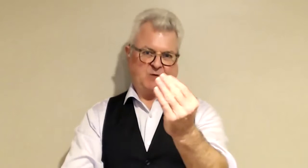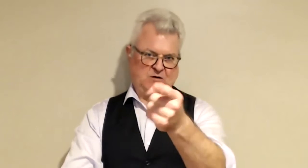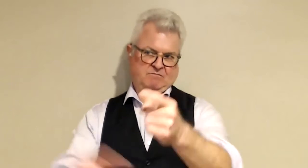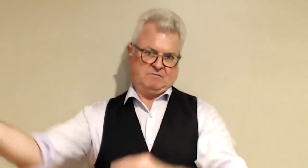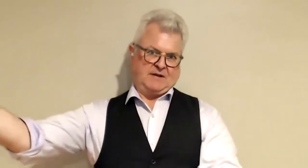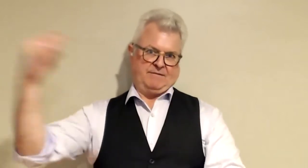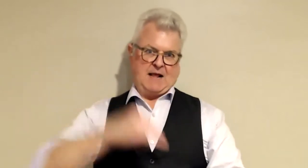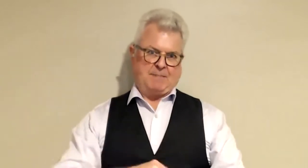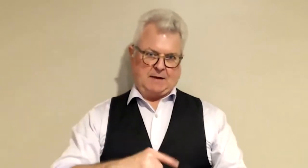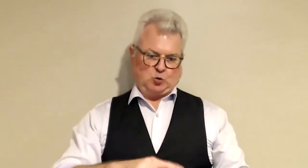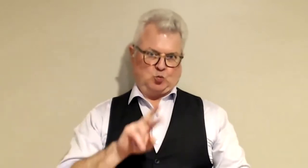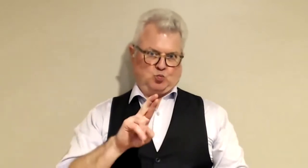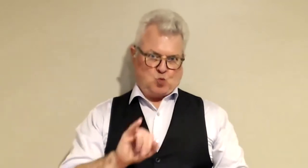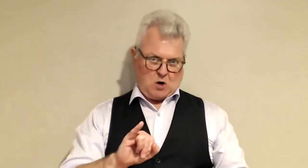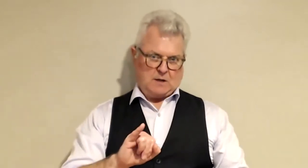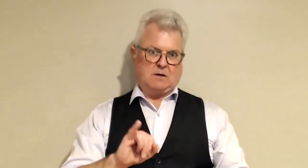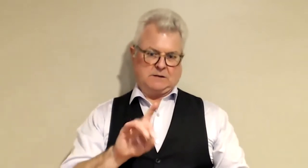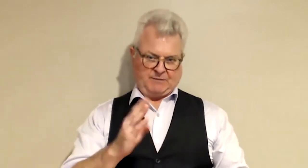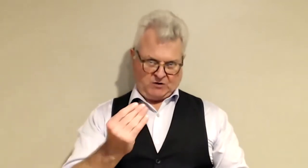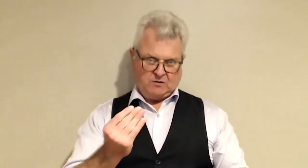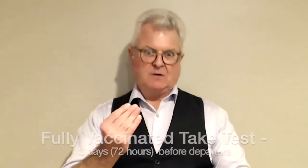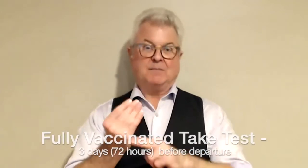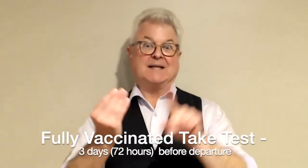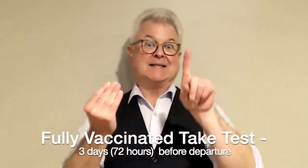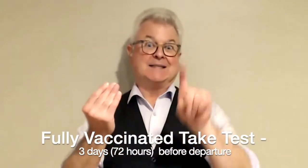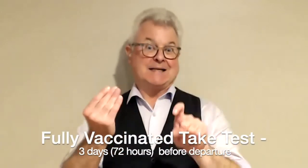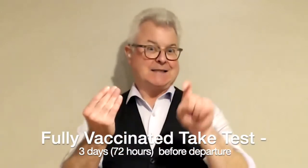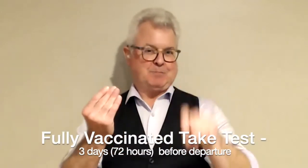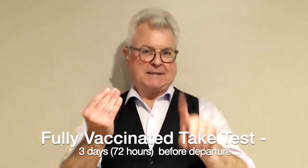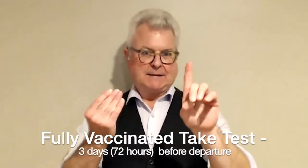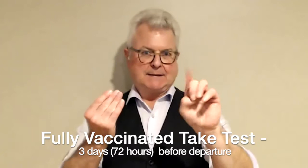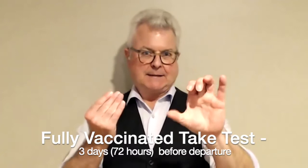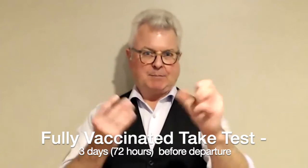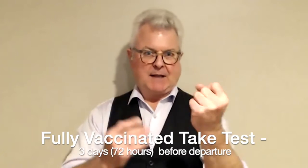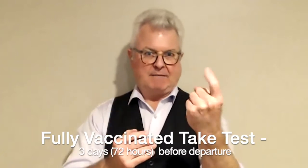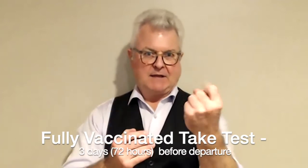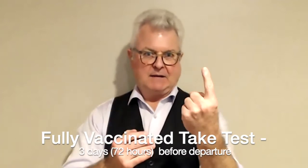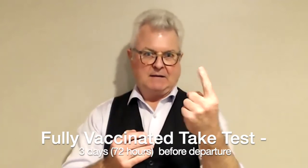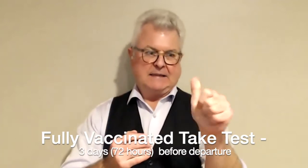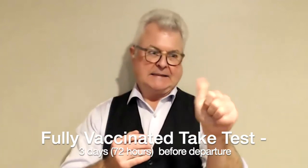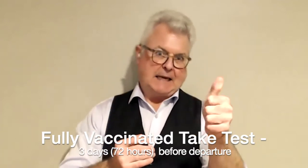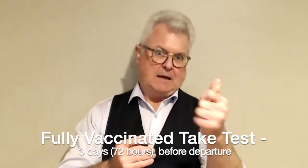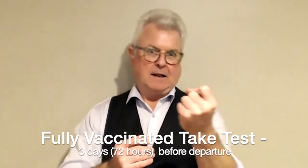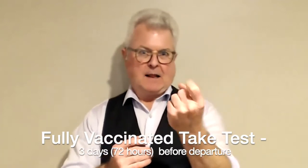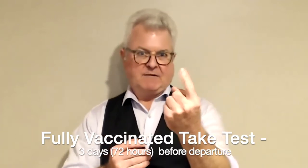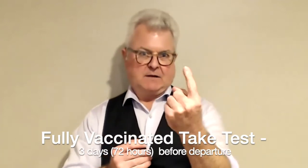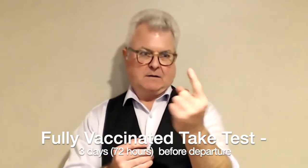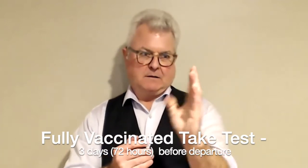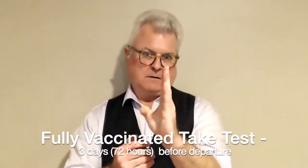as your departure date, that you're coming back to the United States and Rhode Island. Okay, you need to have your test taken